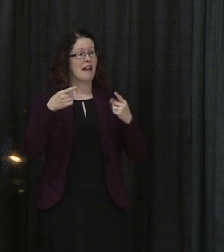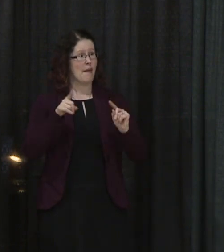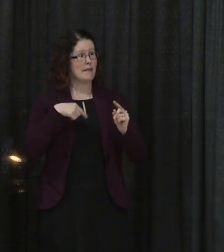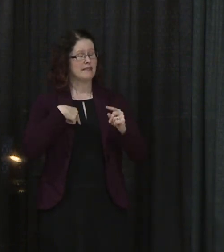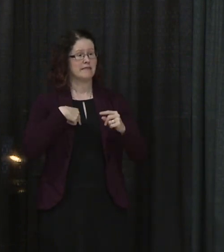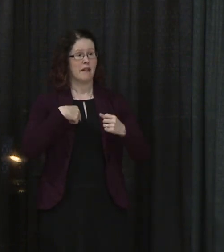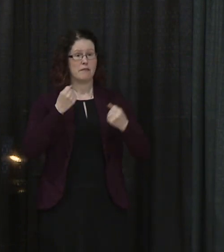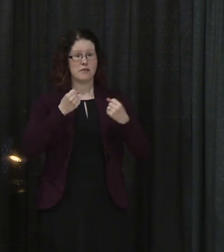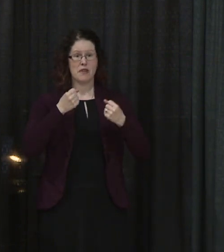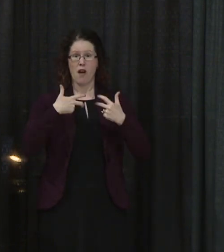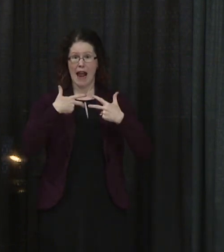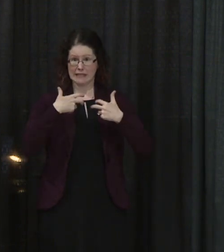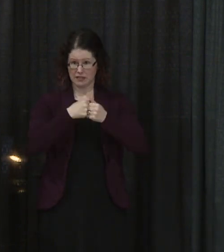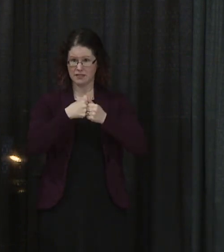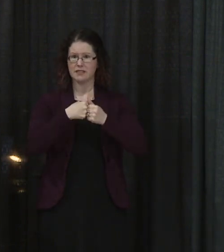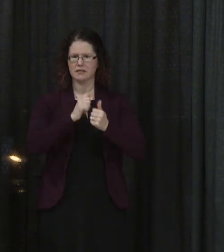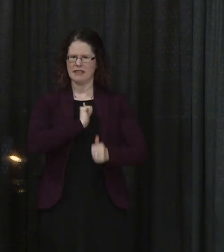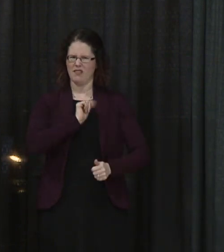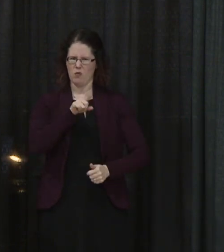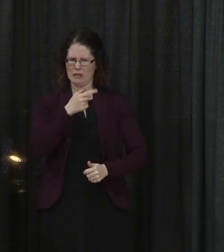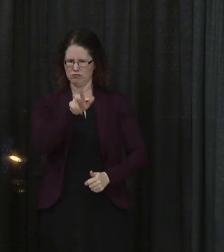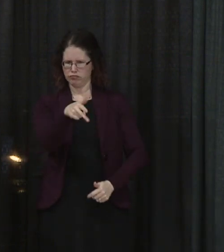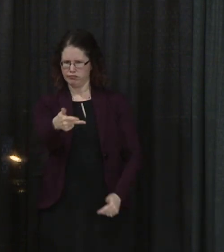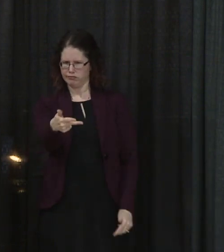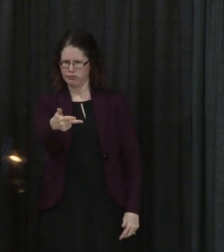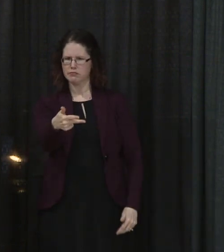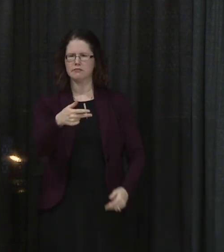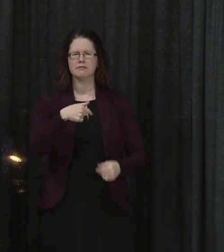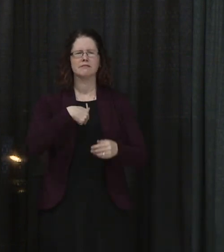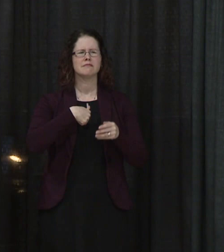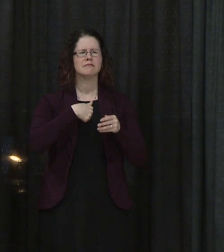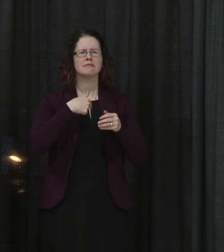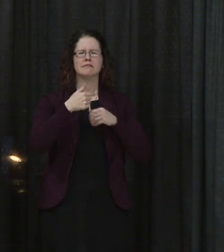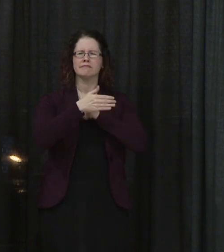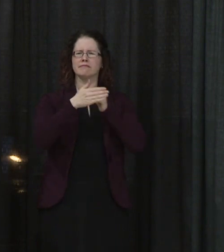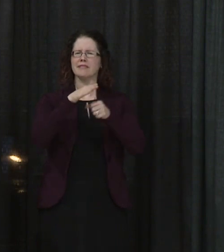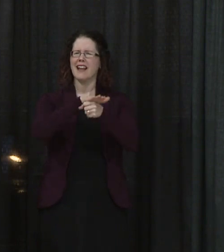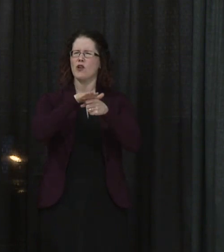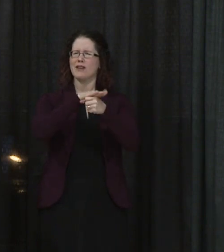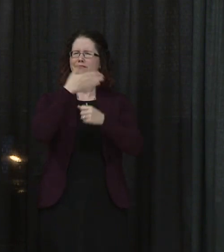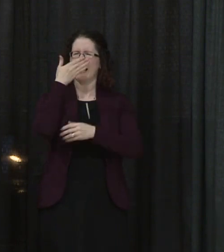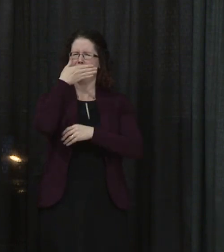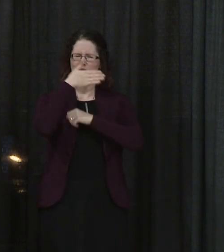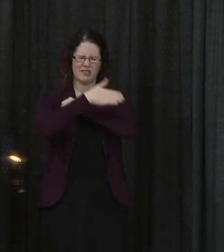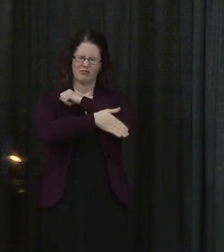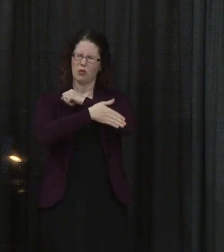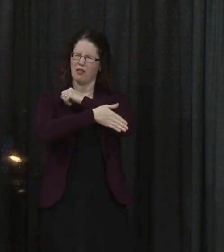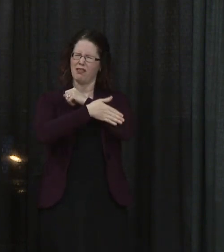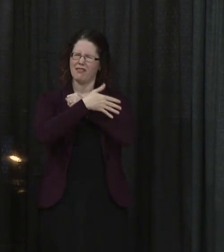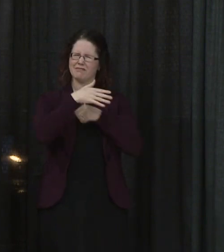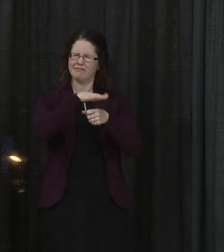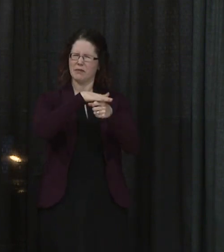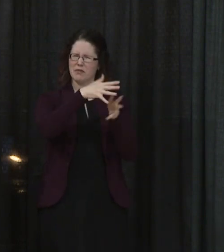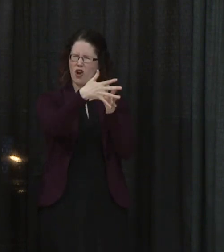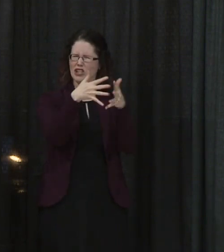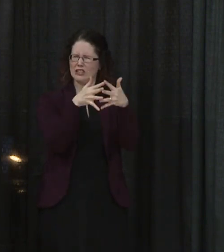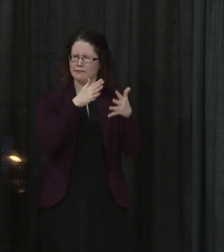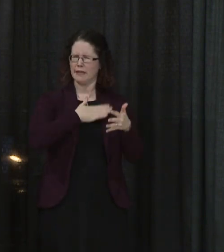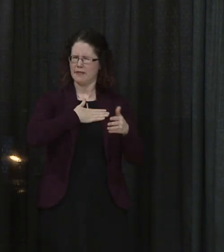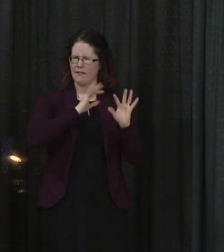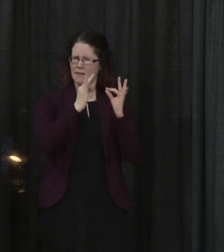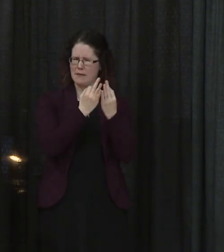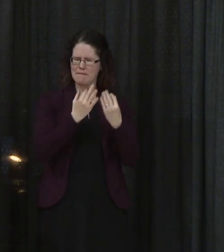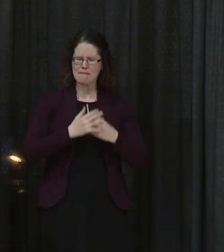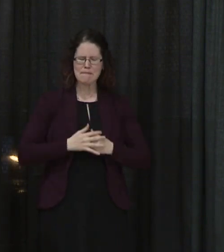on a country road near our family cottage in Amherst. And the first person on this scene was a very kind lady who